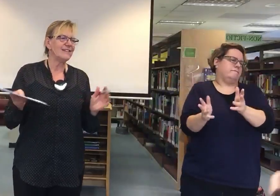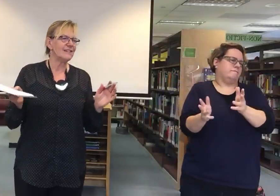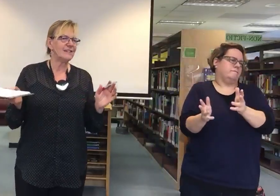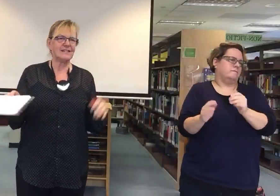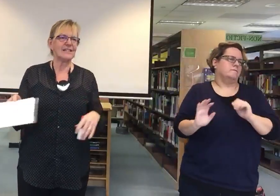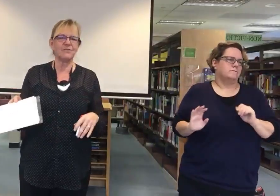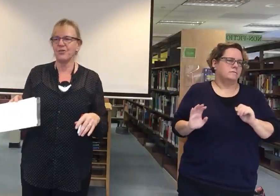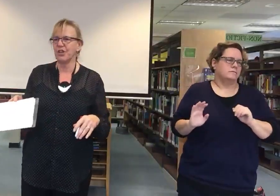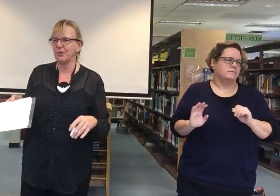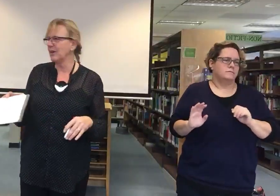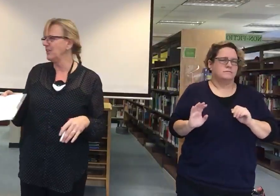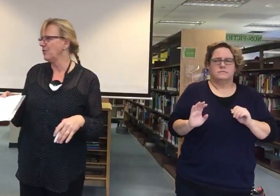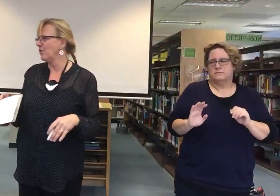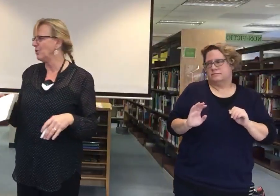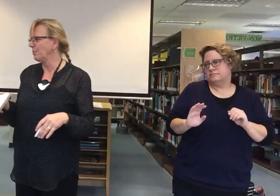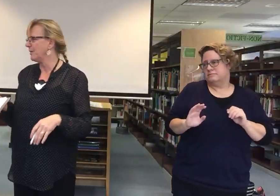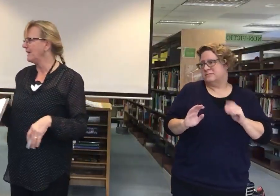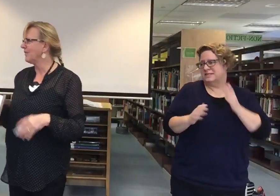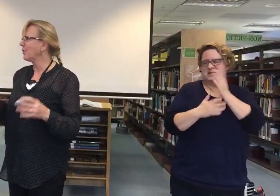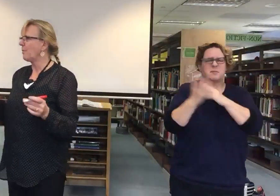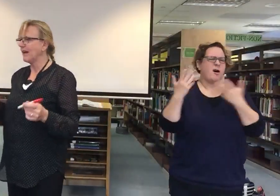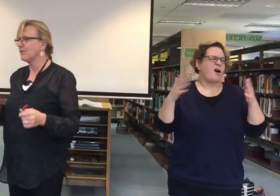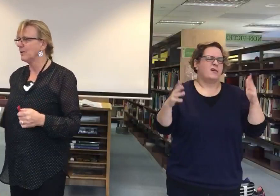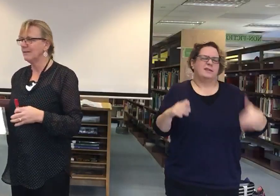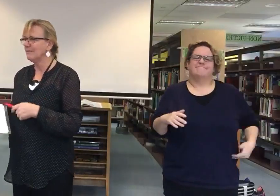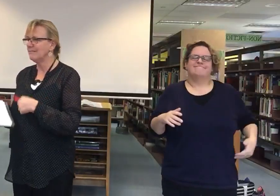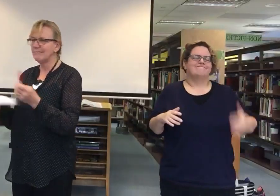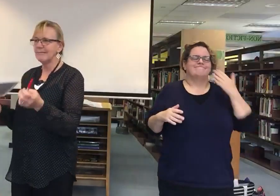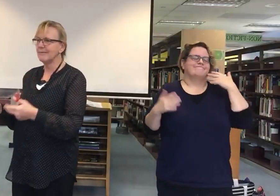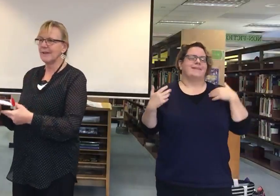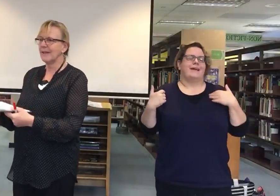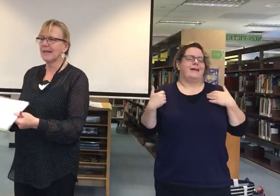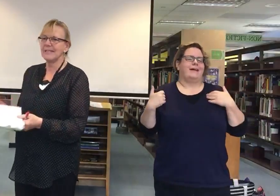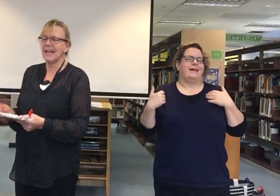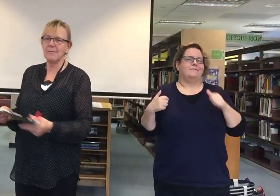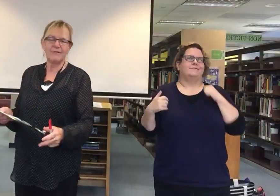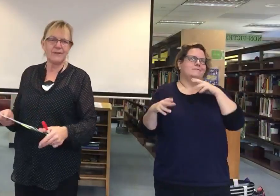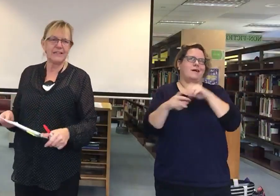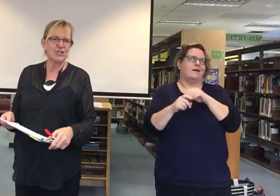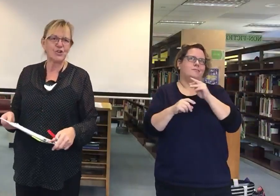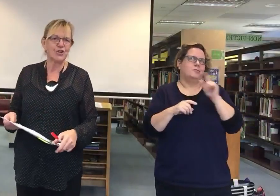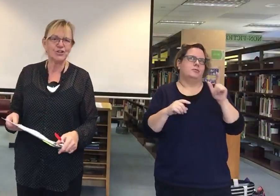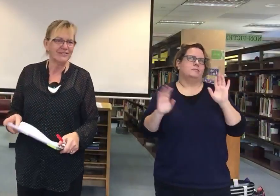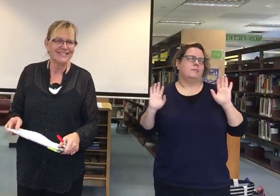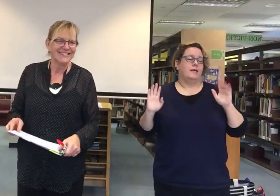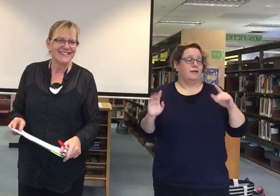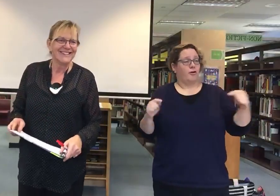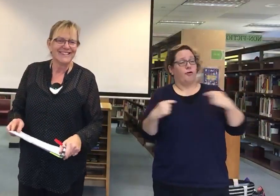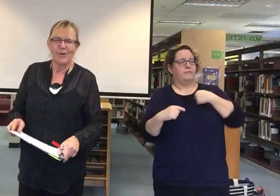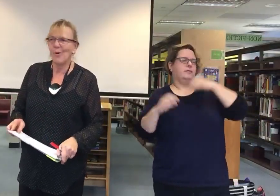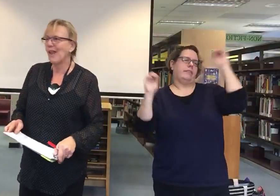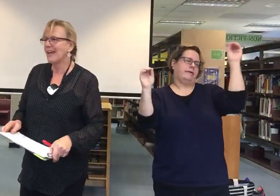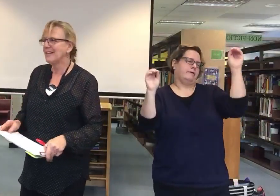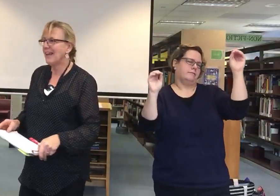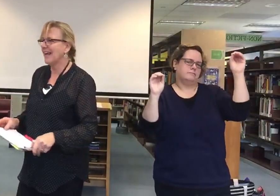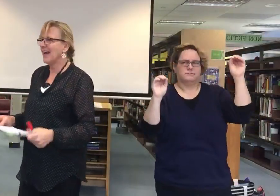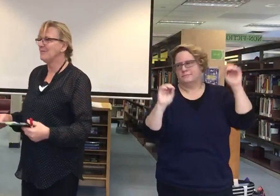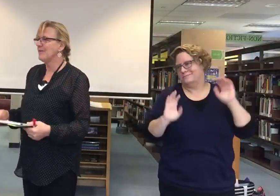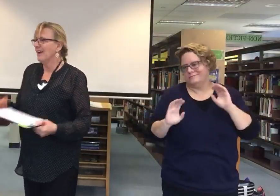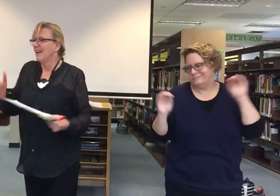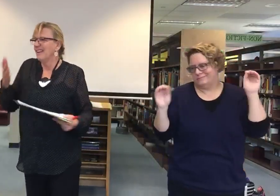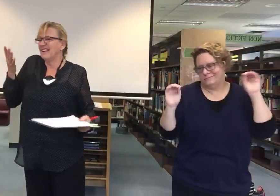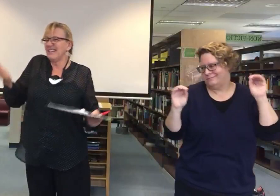that this isn't for you and you know you'll probably never go back to it, like I say, my feelings aren't hurt. The whole